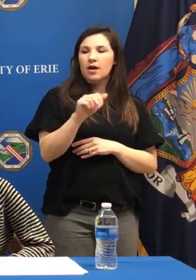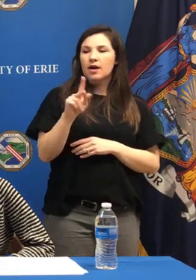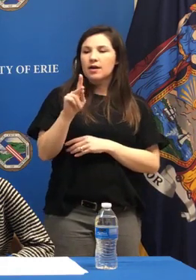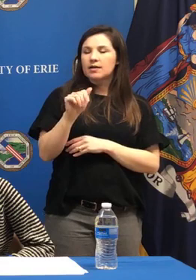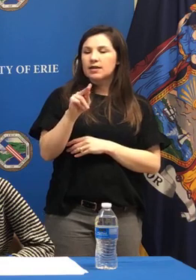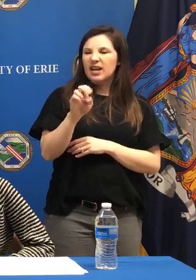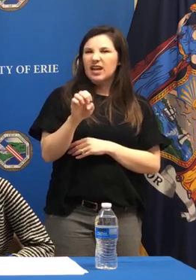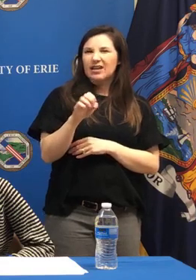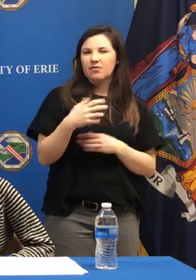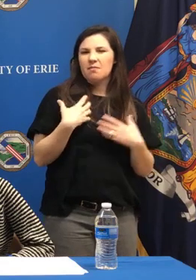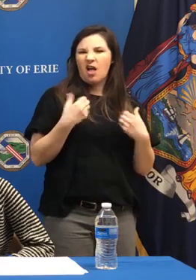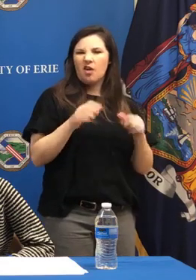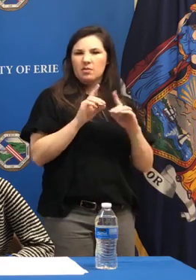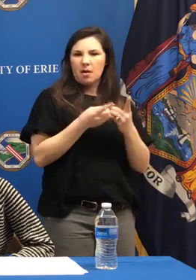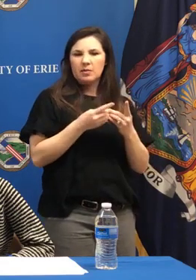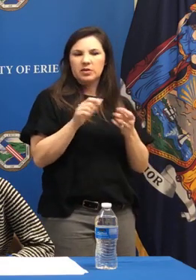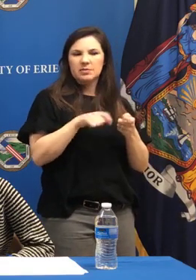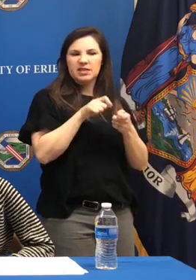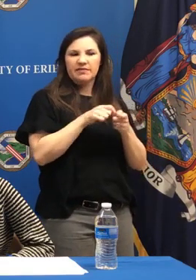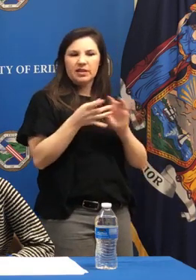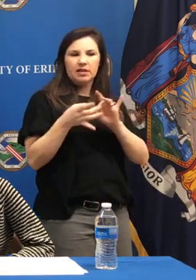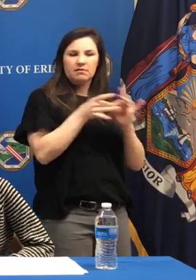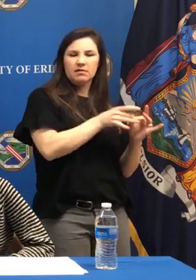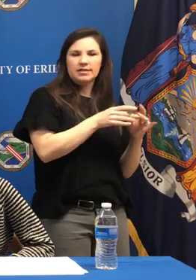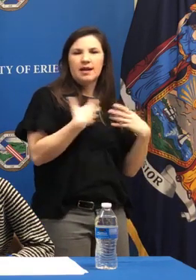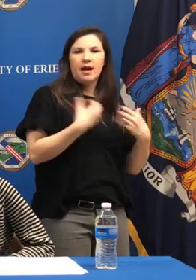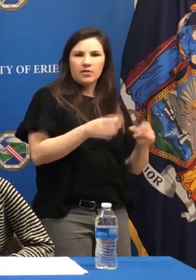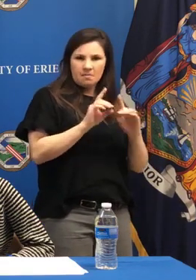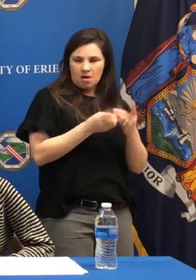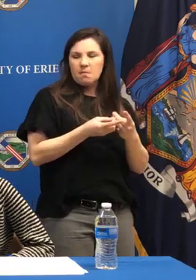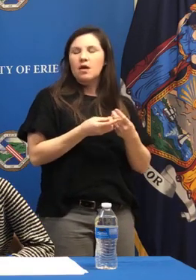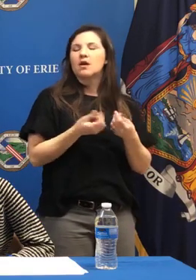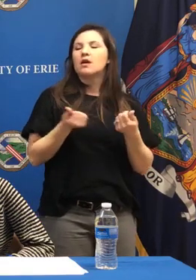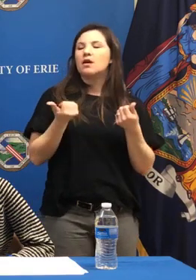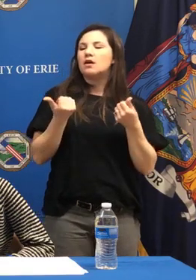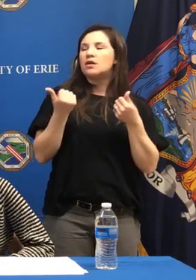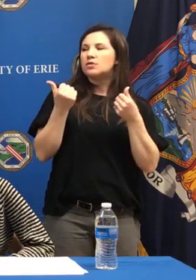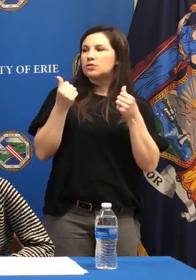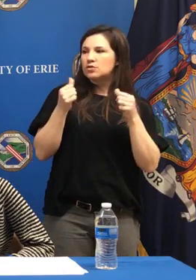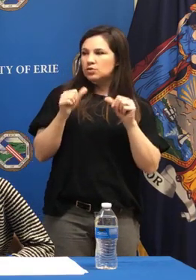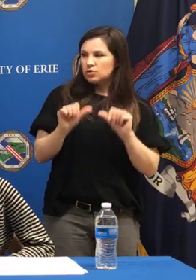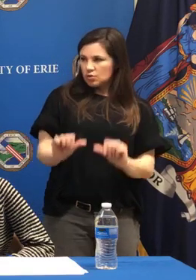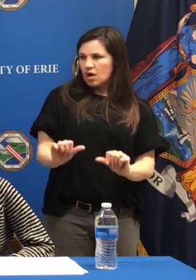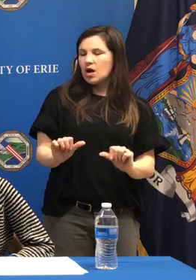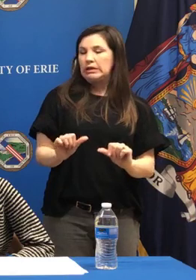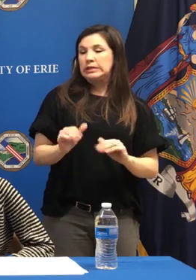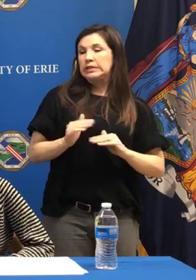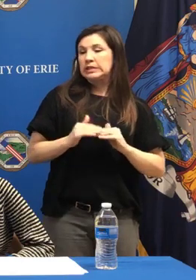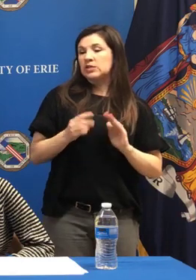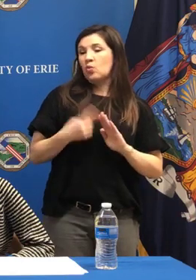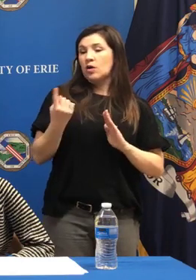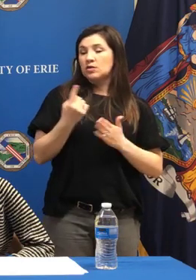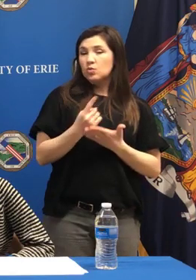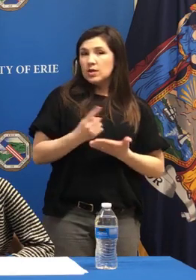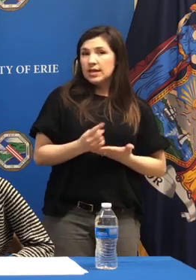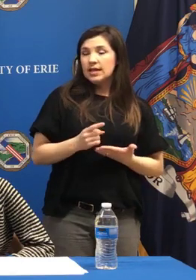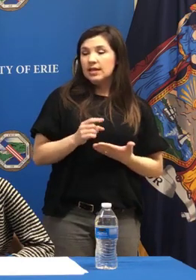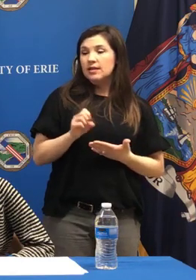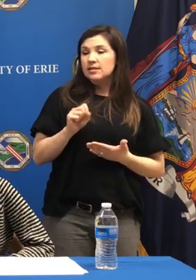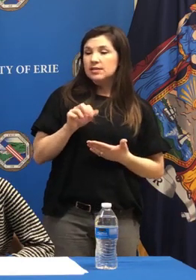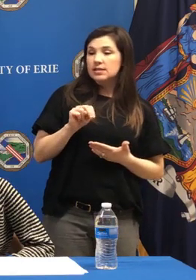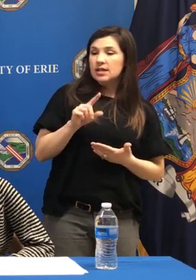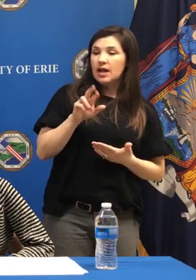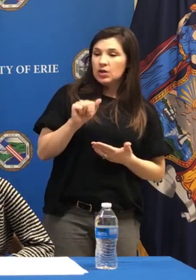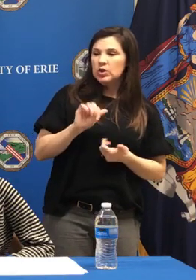of Health, the ones that are specific for the health department. We will try to, at least once a week, Sandra, as